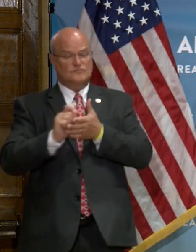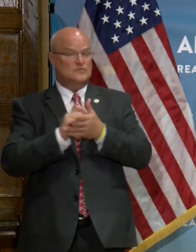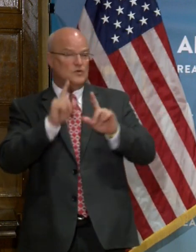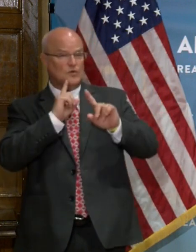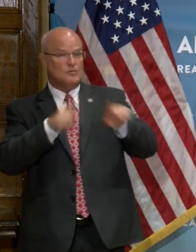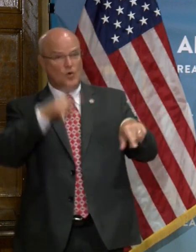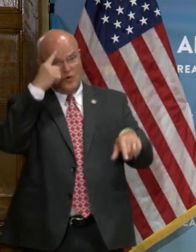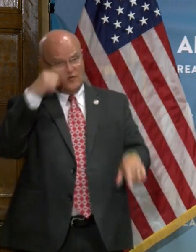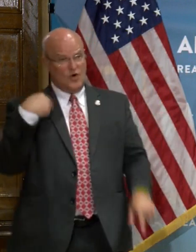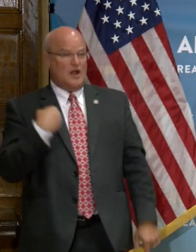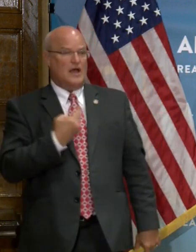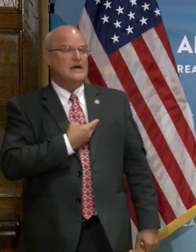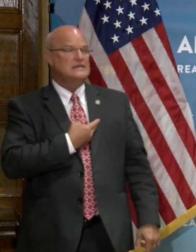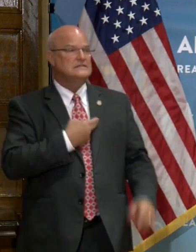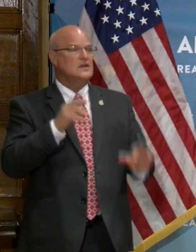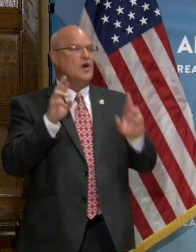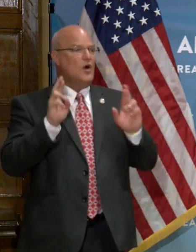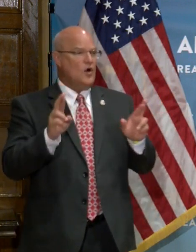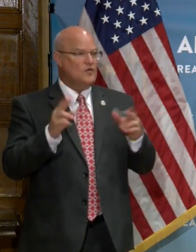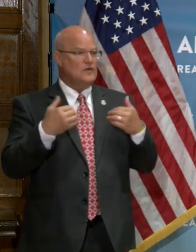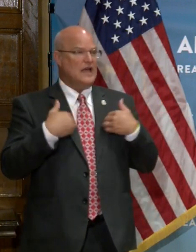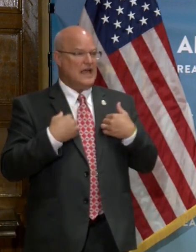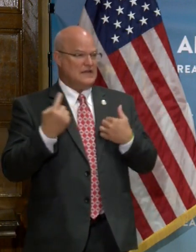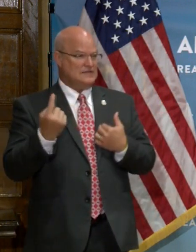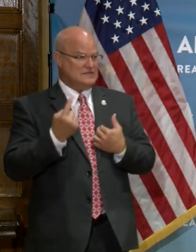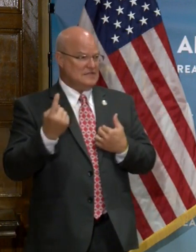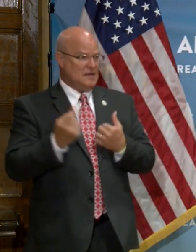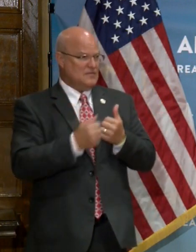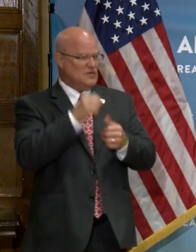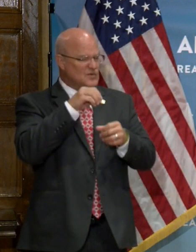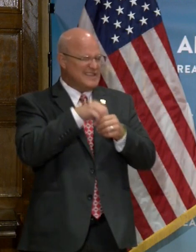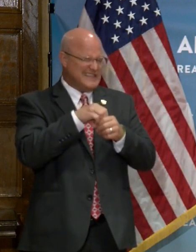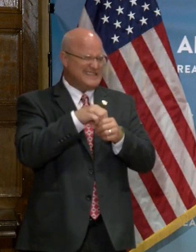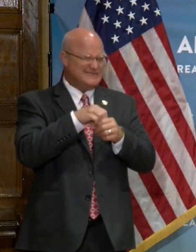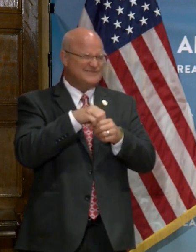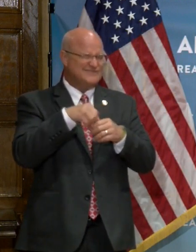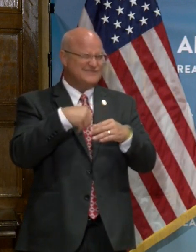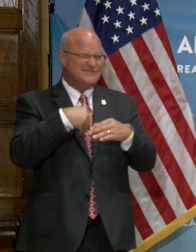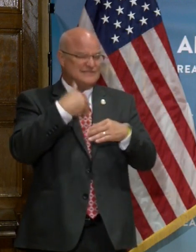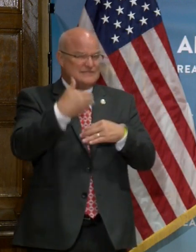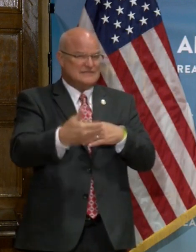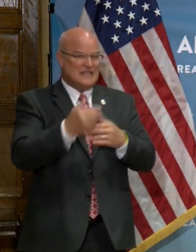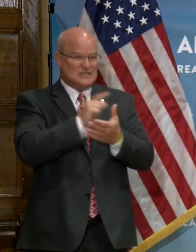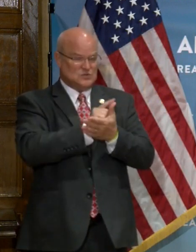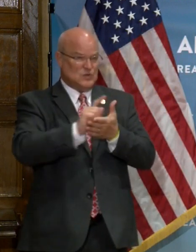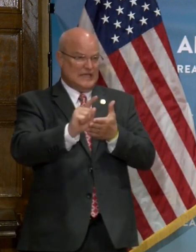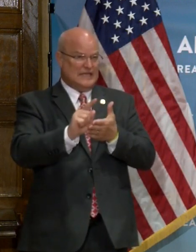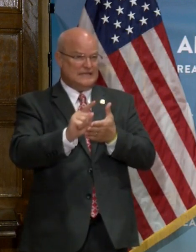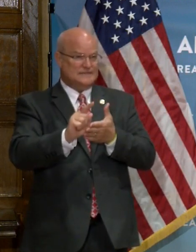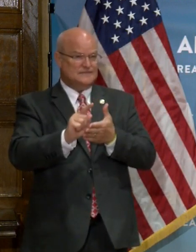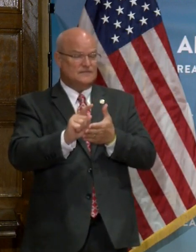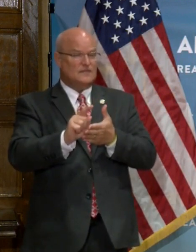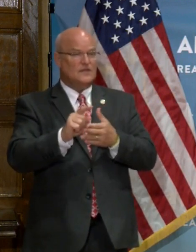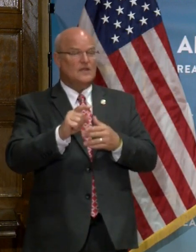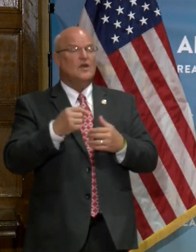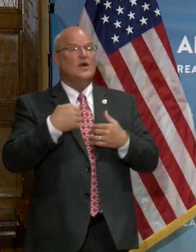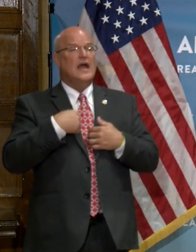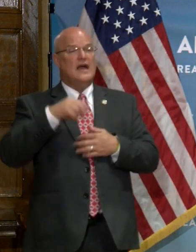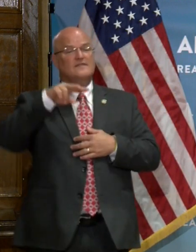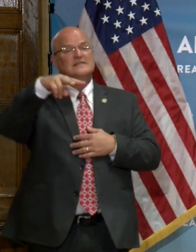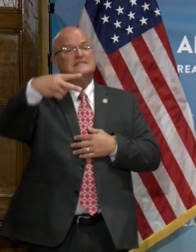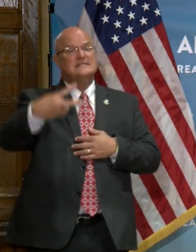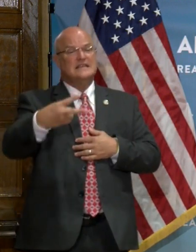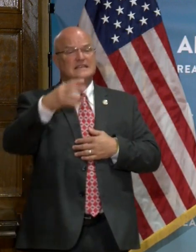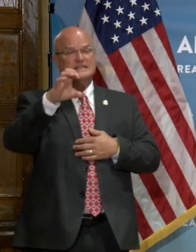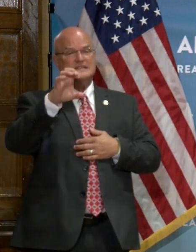report for us, and hopefully we'll have something within the next week. We actually have a second